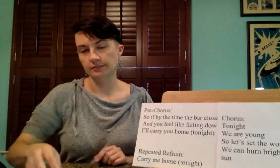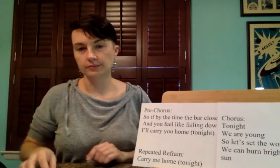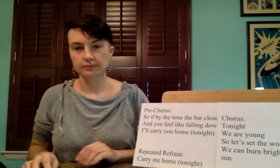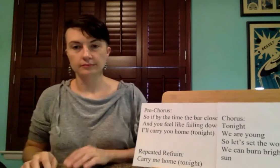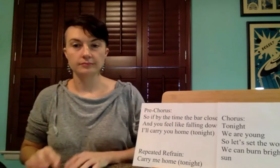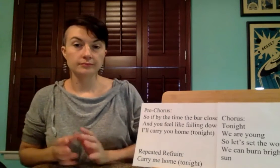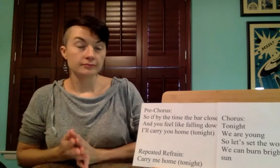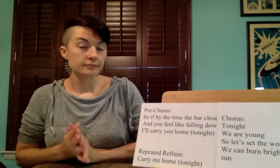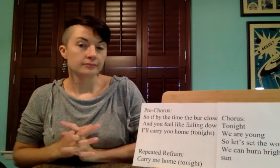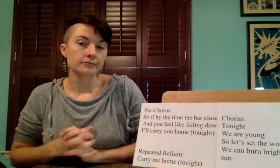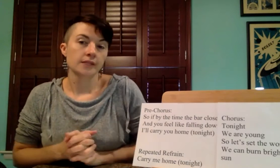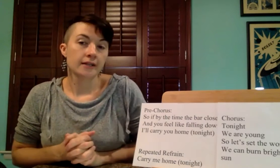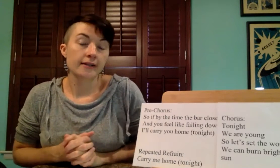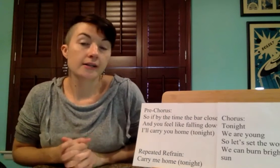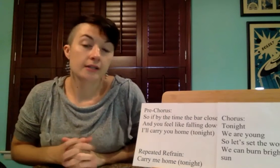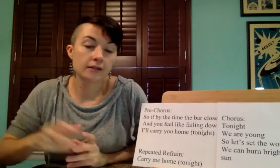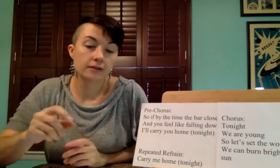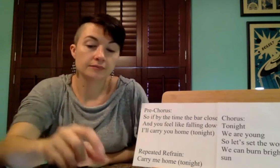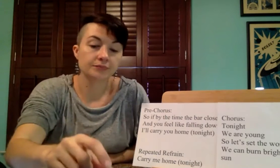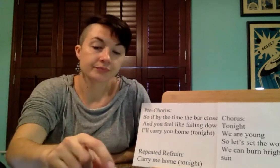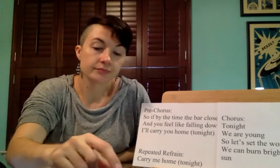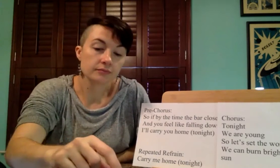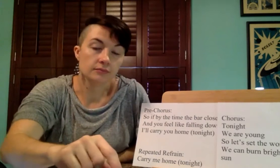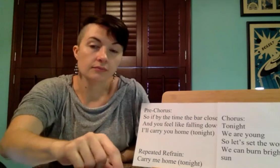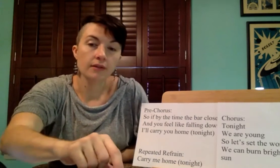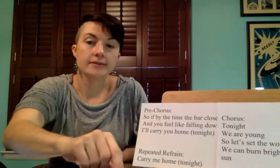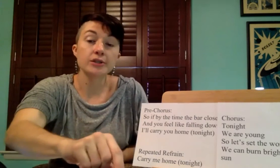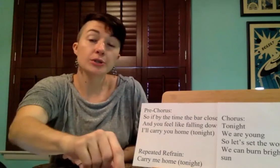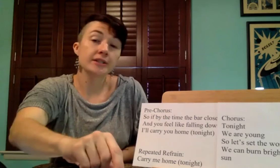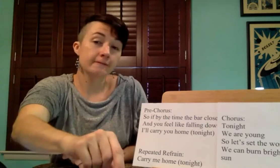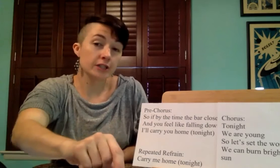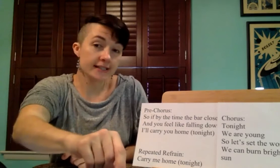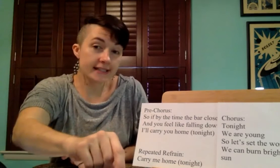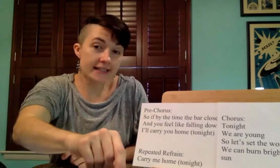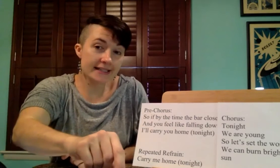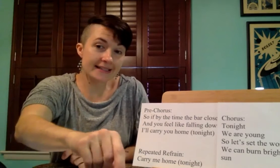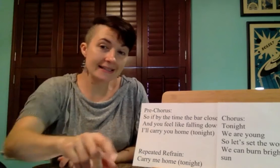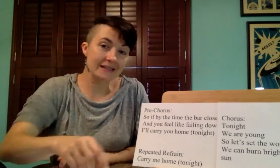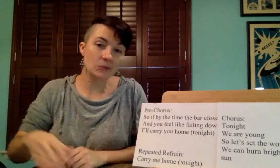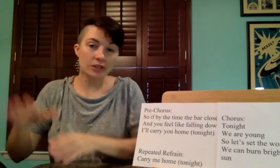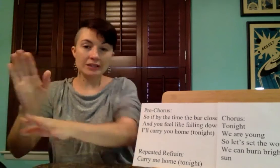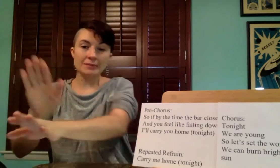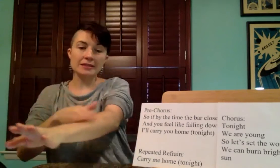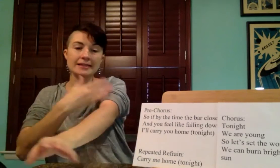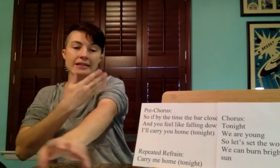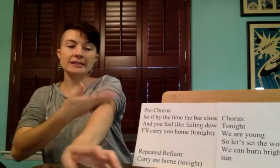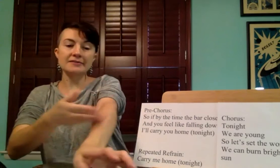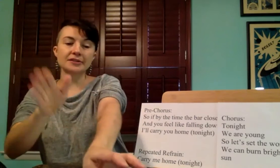Give me a second, I need to get my story straight. So during the verses, we can make a sign